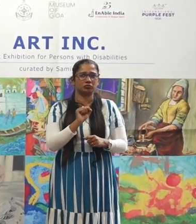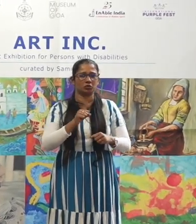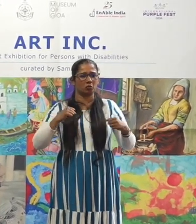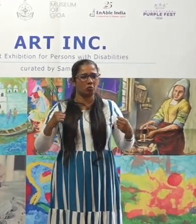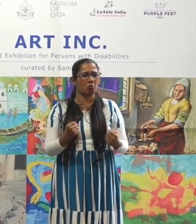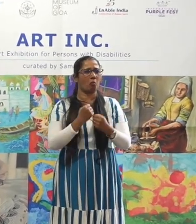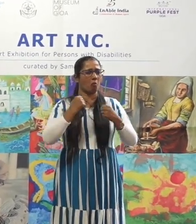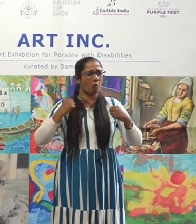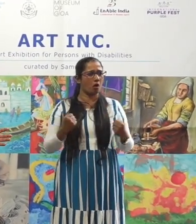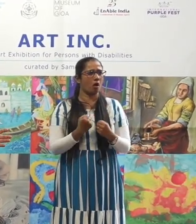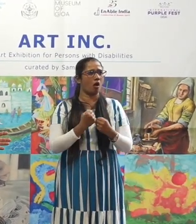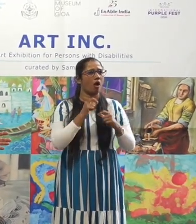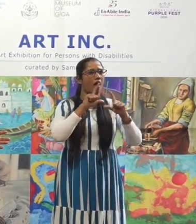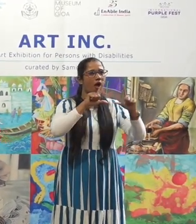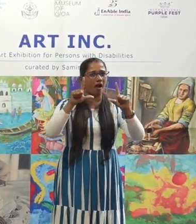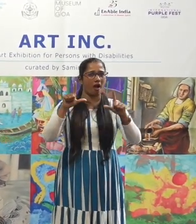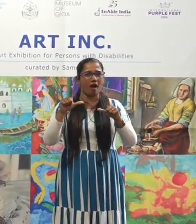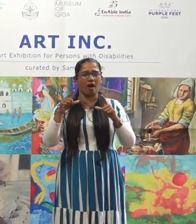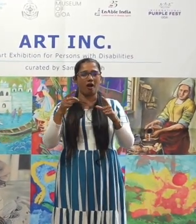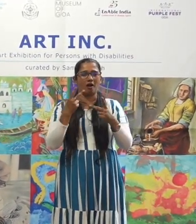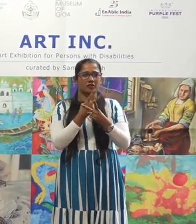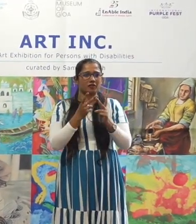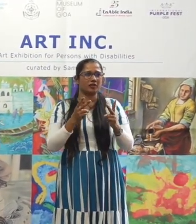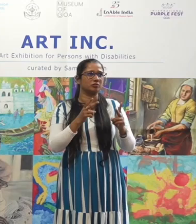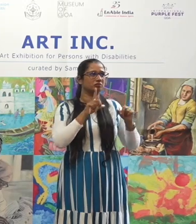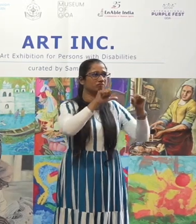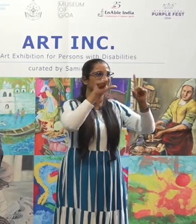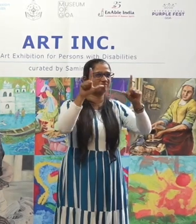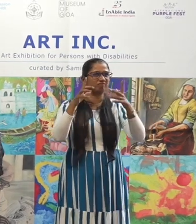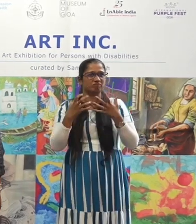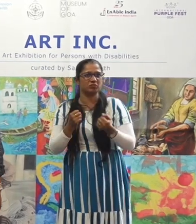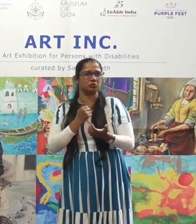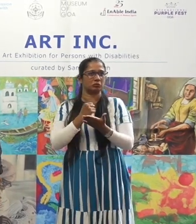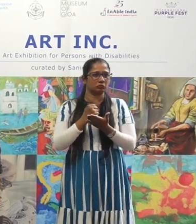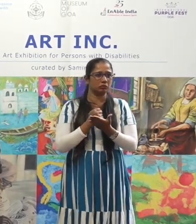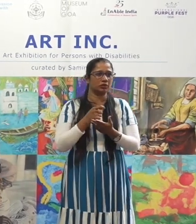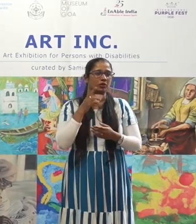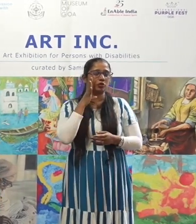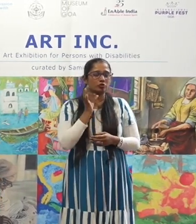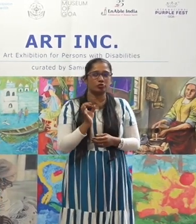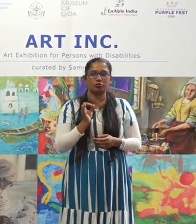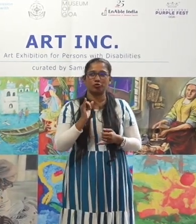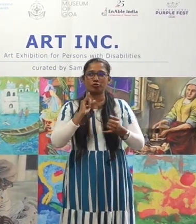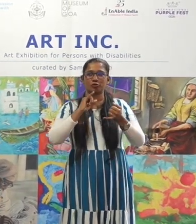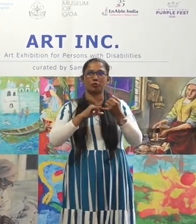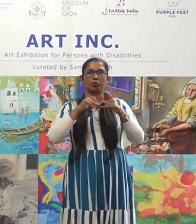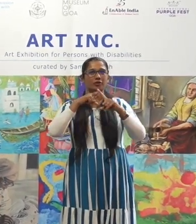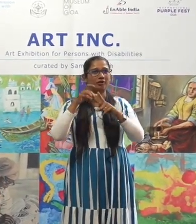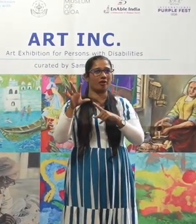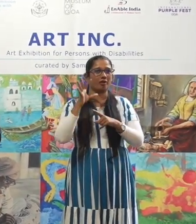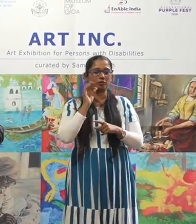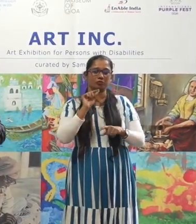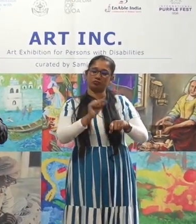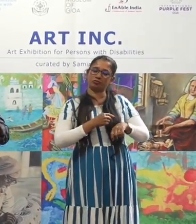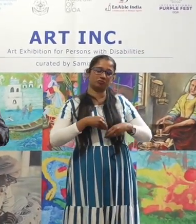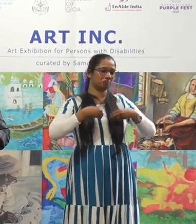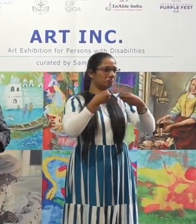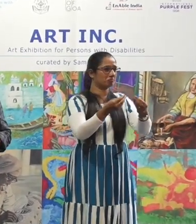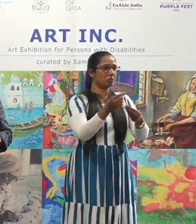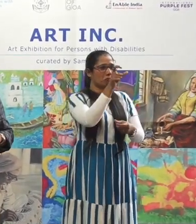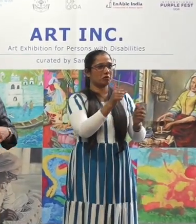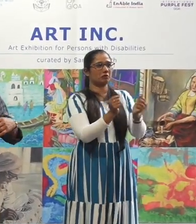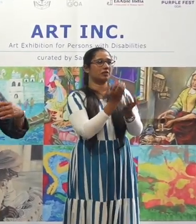art forms in some of the other galleries. And I think Dr. Smol Kerker has given a right opportunity for